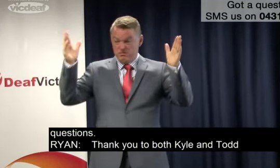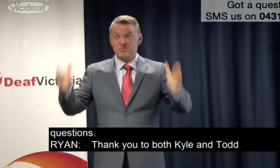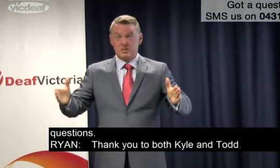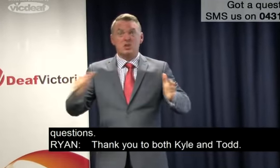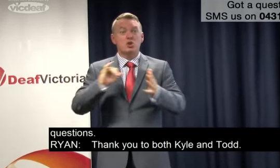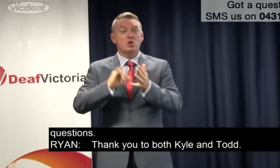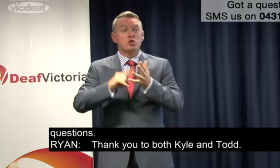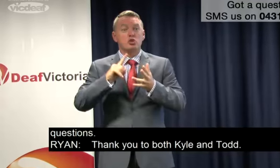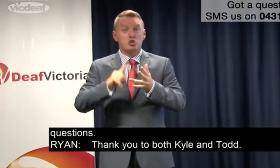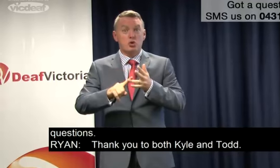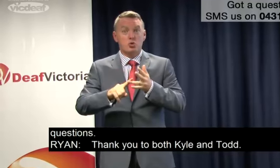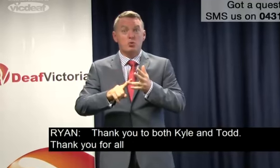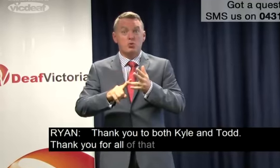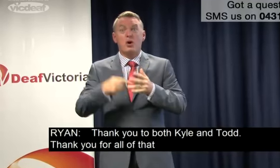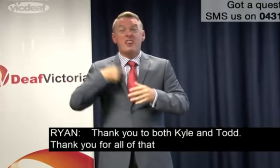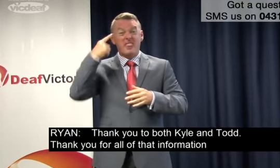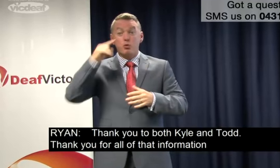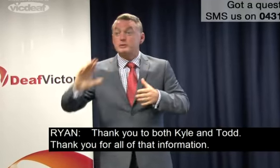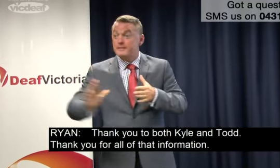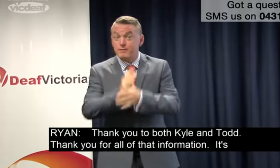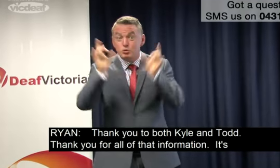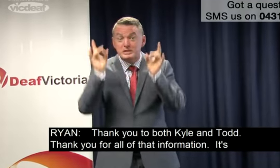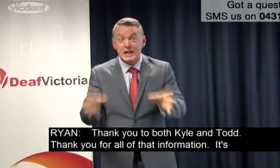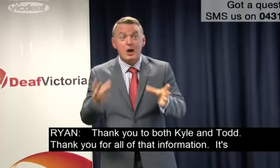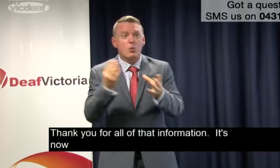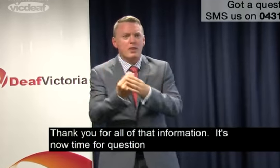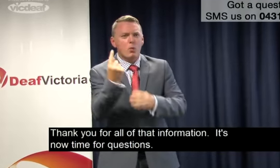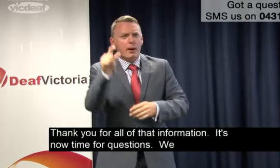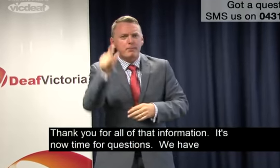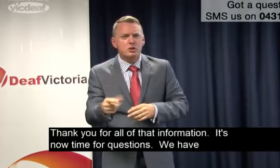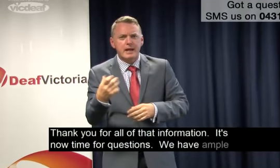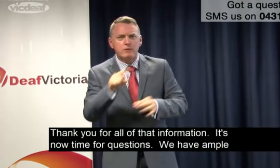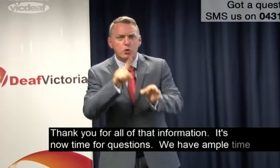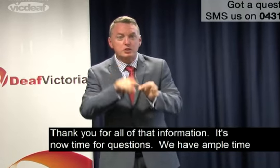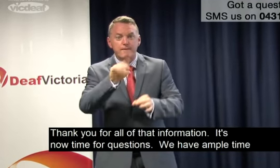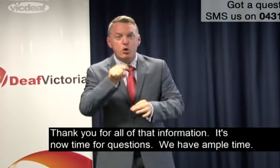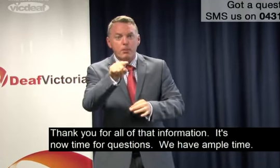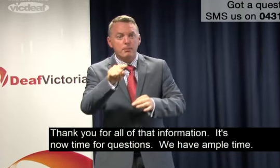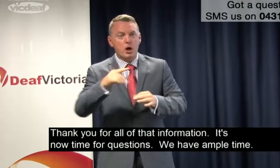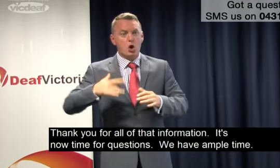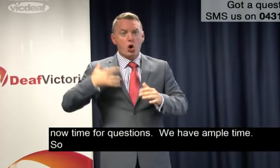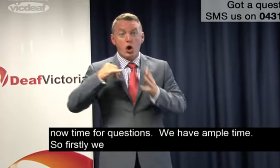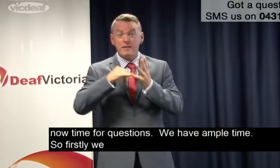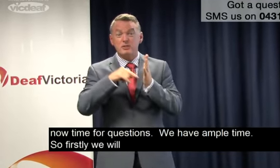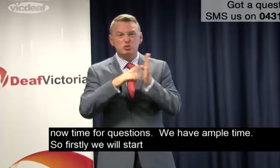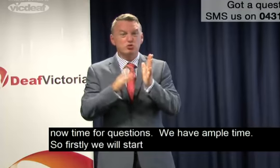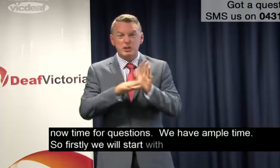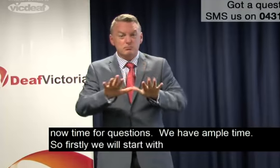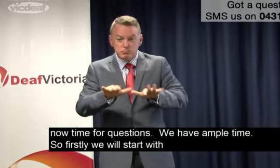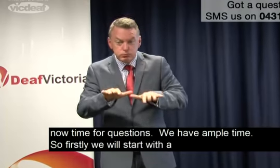we have ample time. So, firstly, we'll start with a person who is actually on live